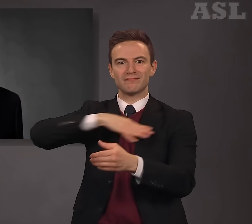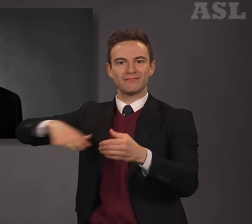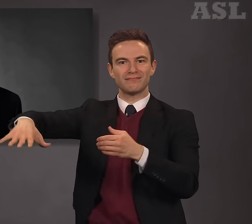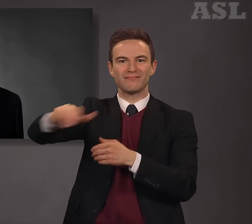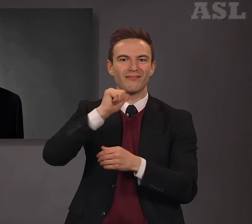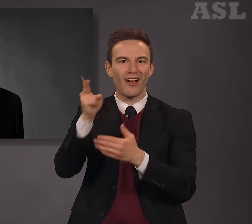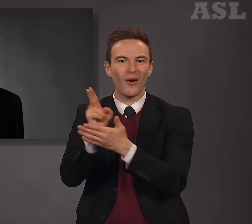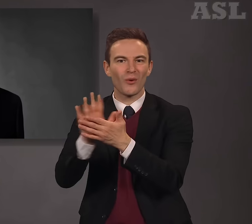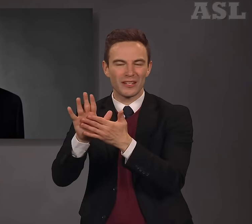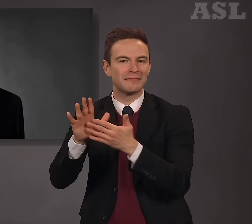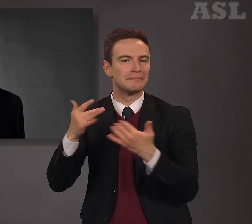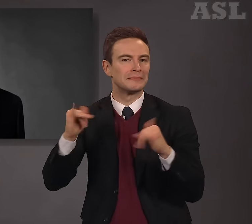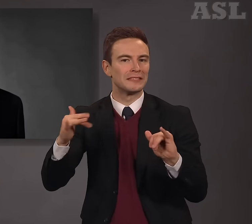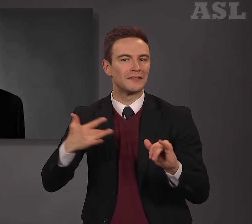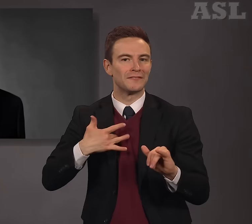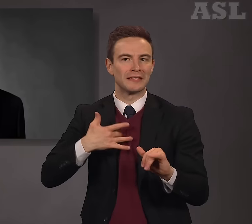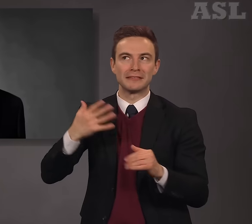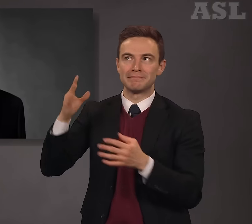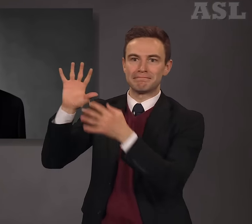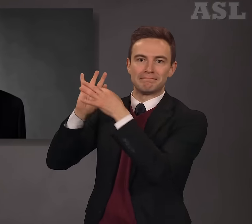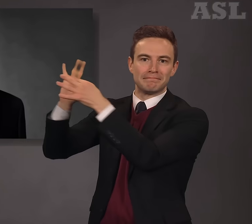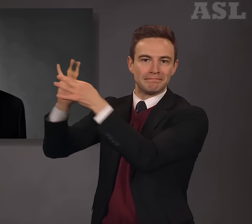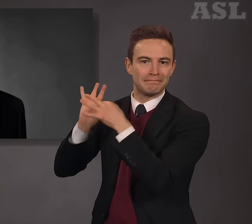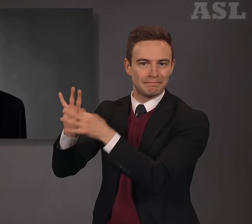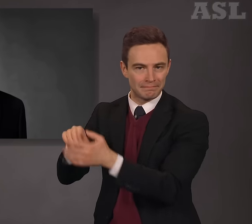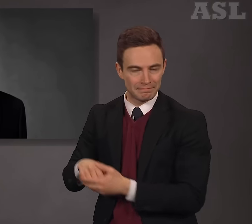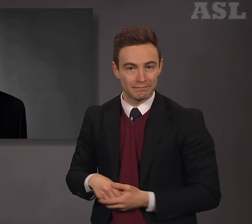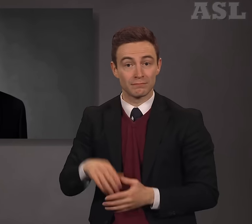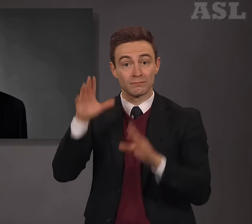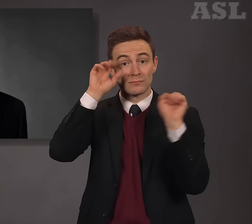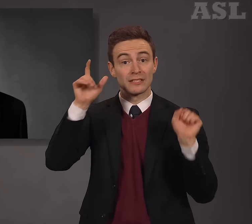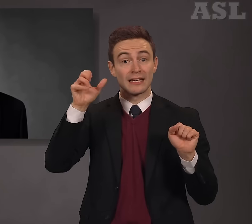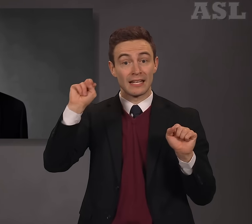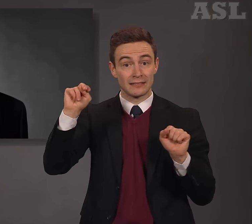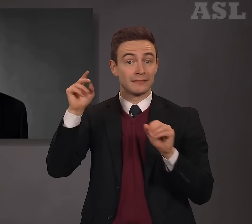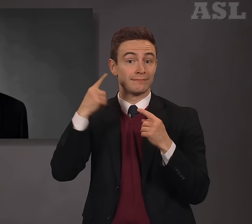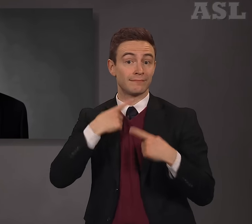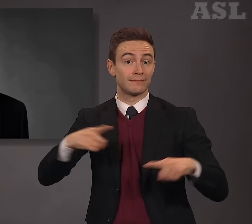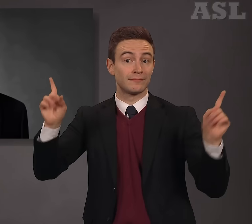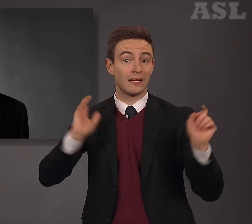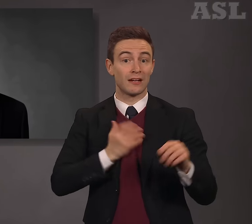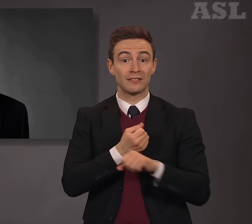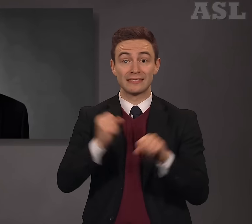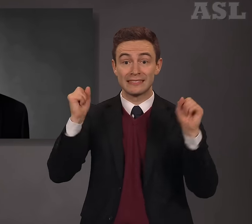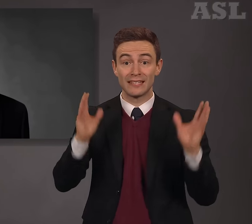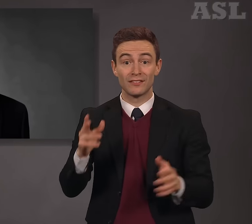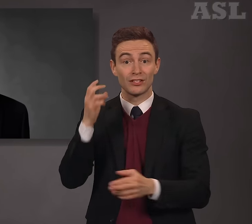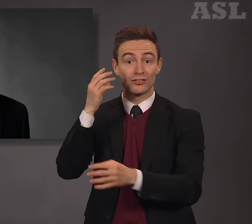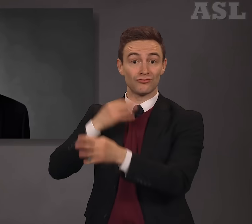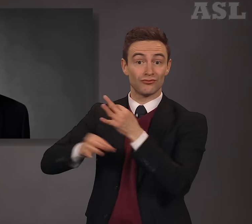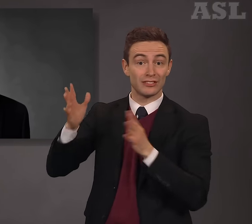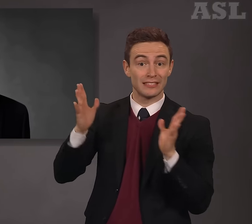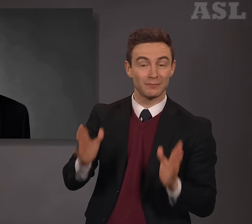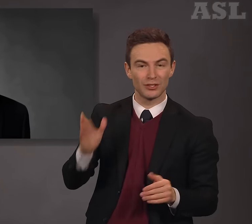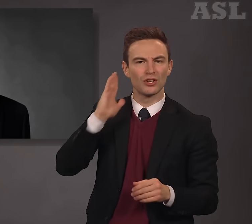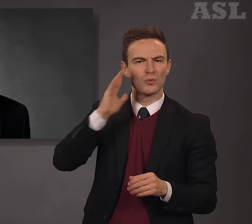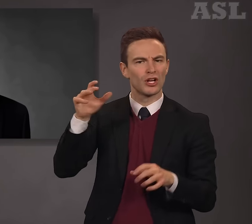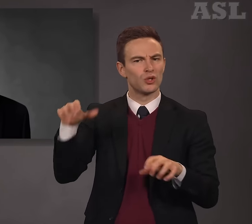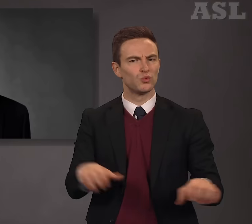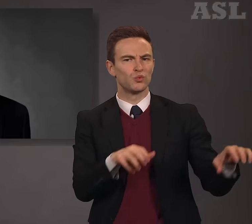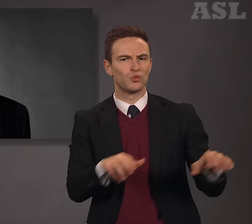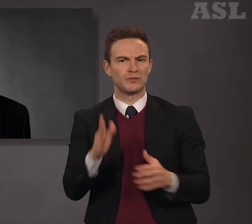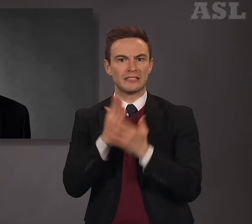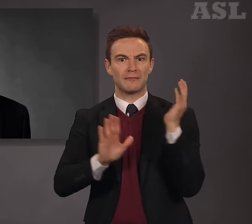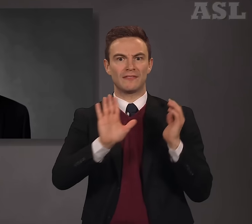President Russell M. Nelson has declared, "Our Savior and Redeemer Jesus Christ will perform some of his